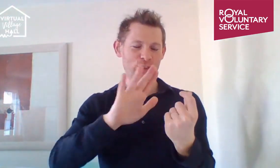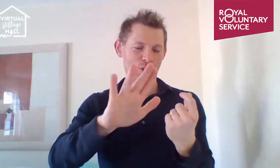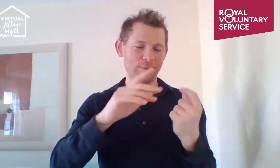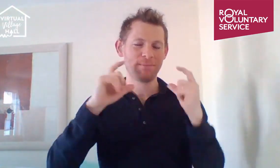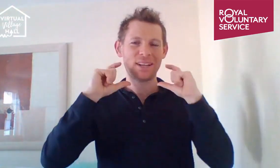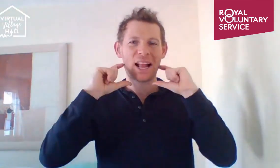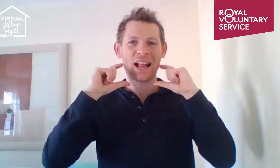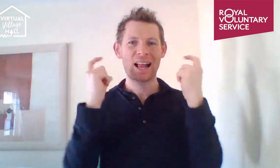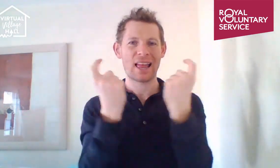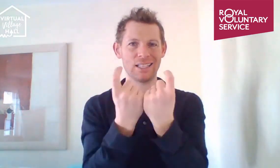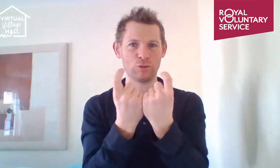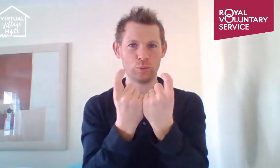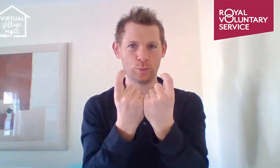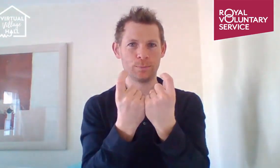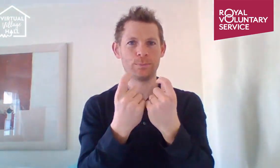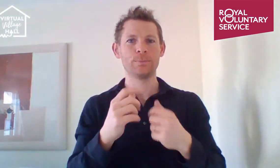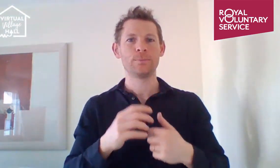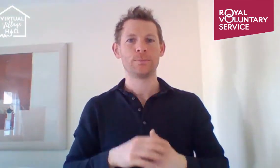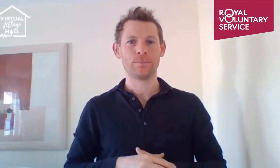classroom. Sorry about that. Classroom